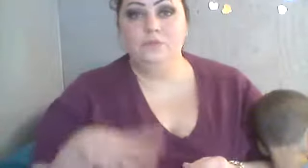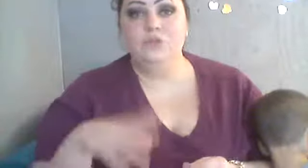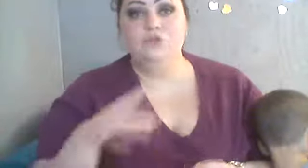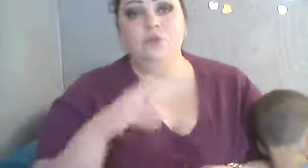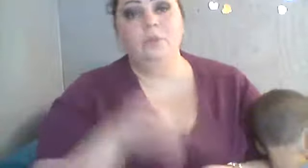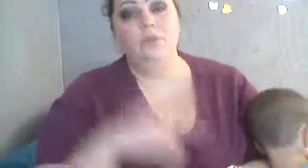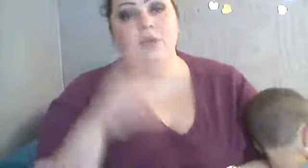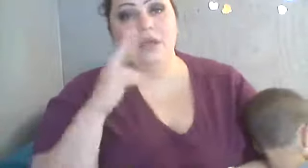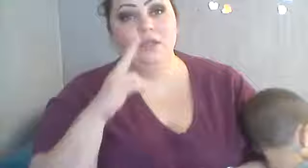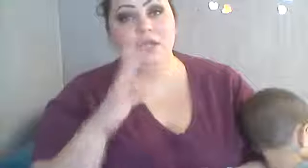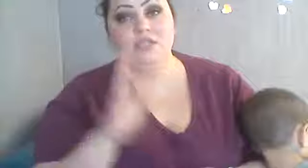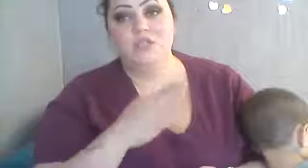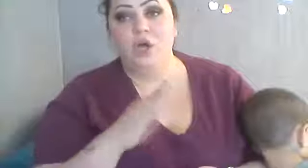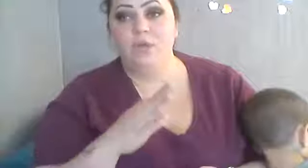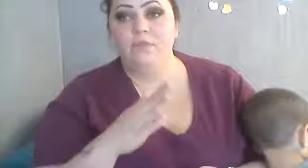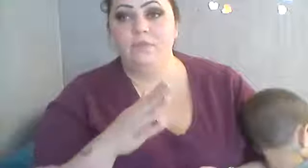So normally when I look at a song,